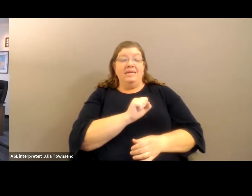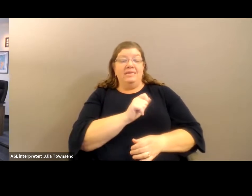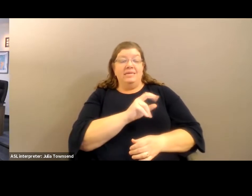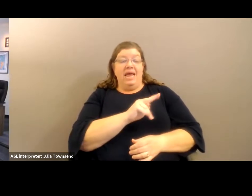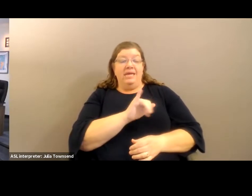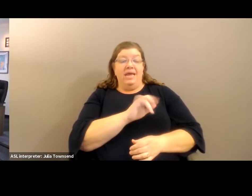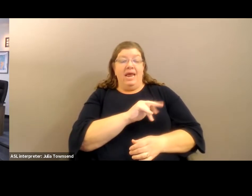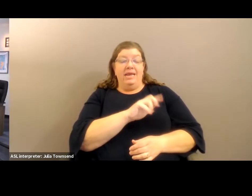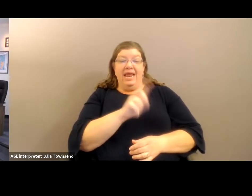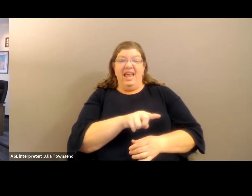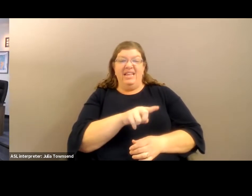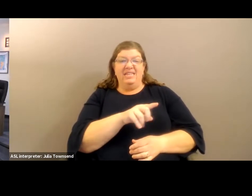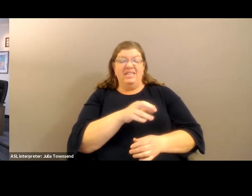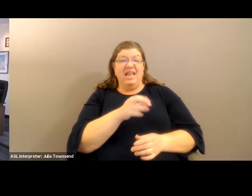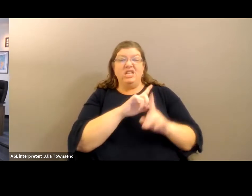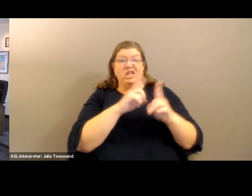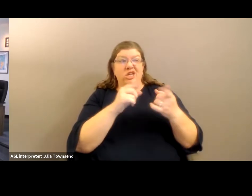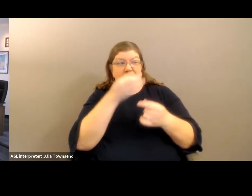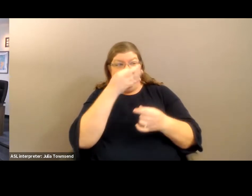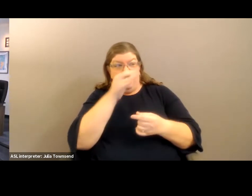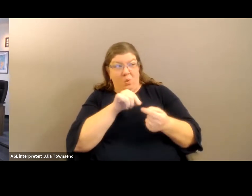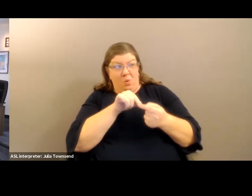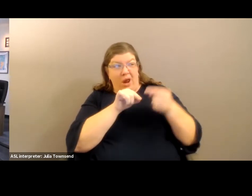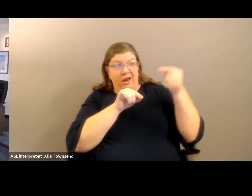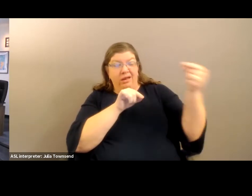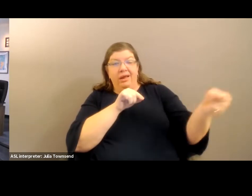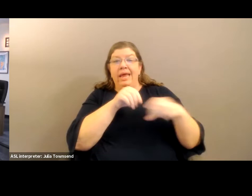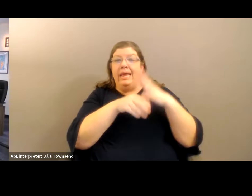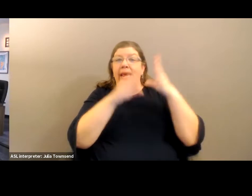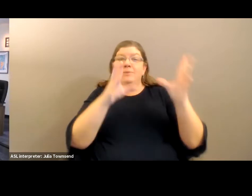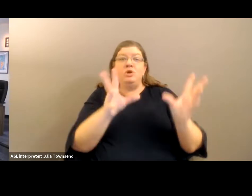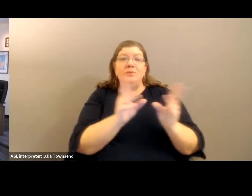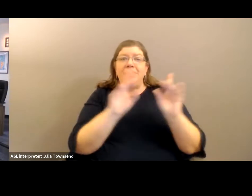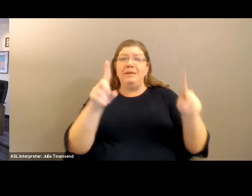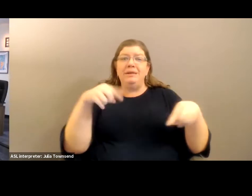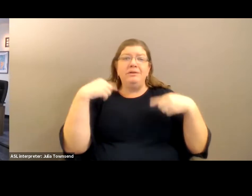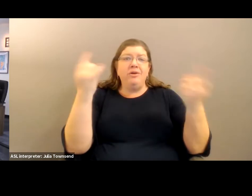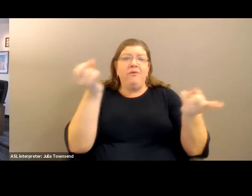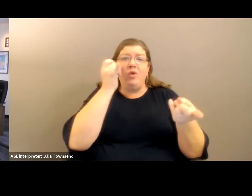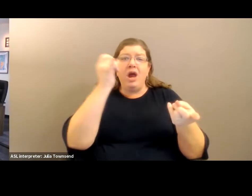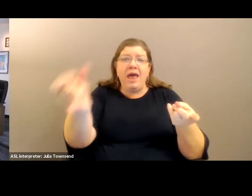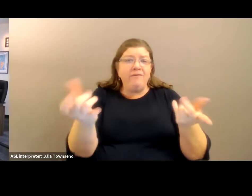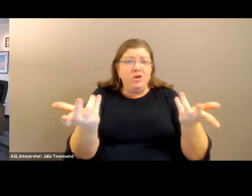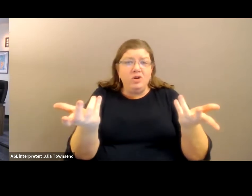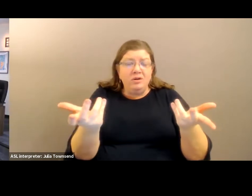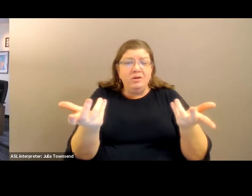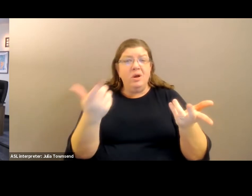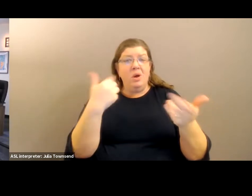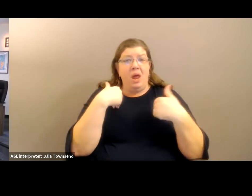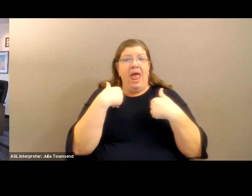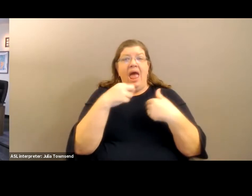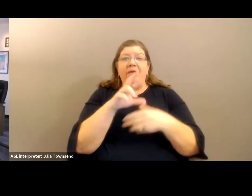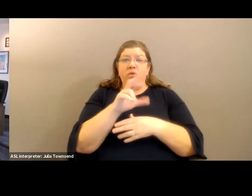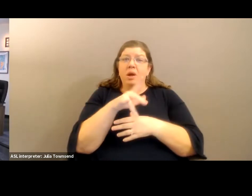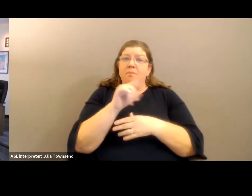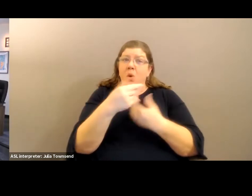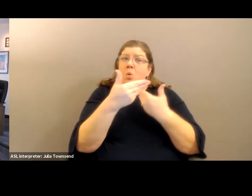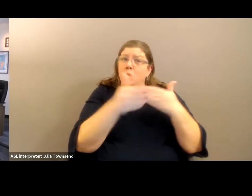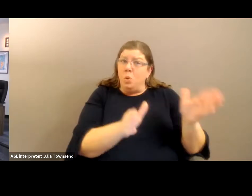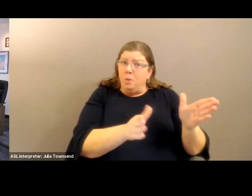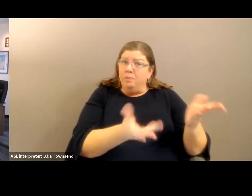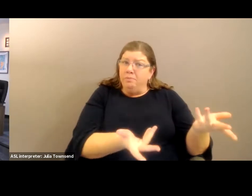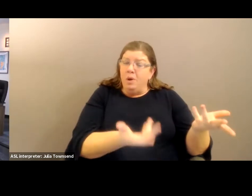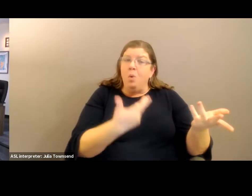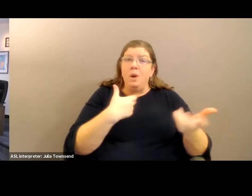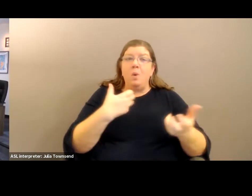of a district that's right over the hill. They've been in person forever for school board meetings. And actually we have that remote room. We'd like to come